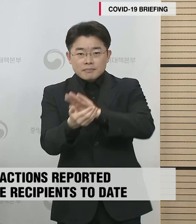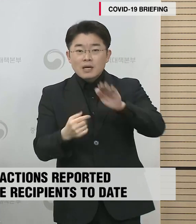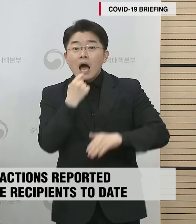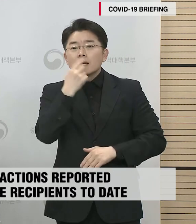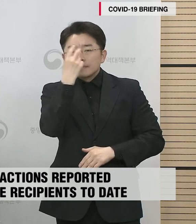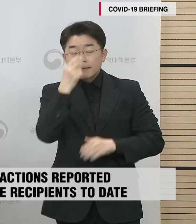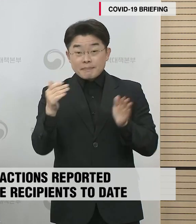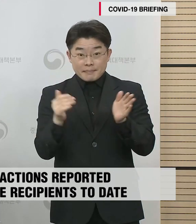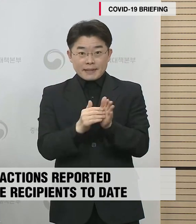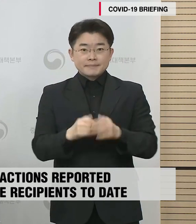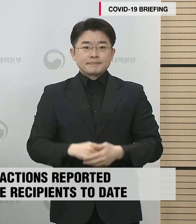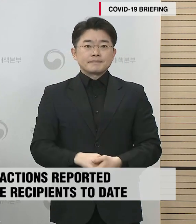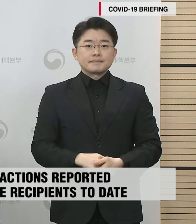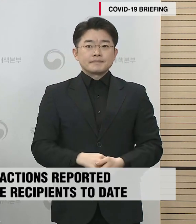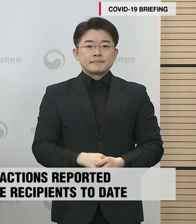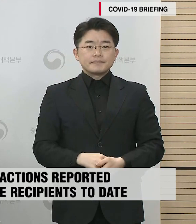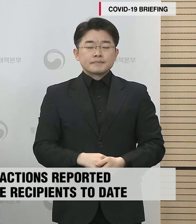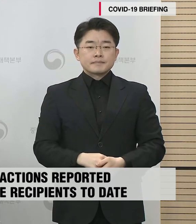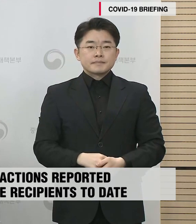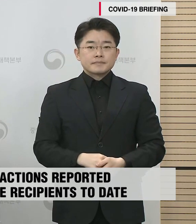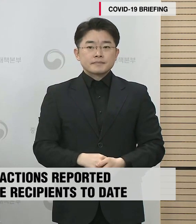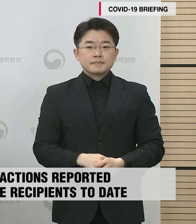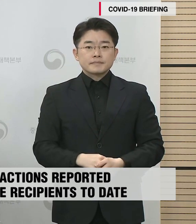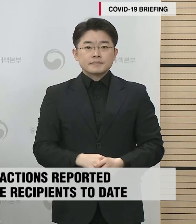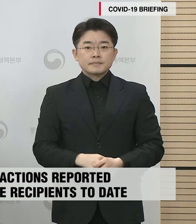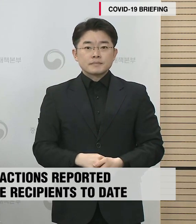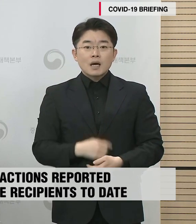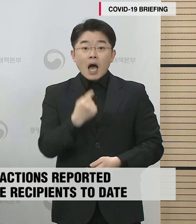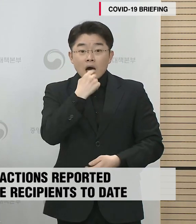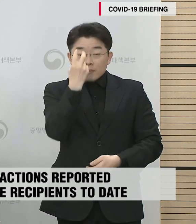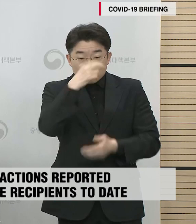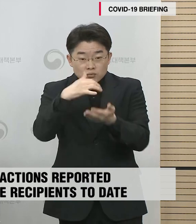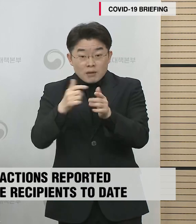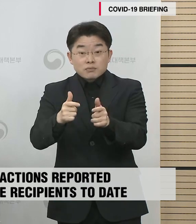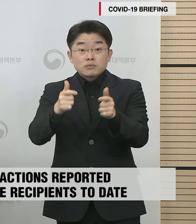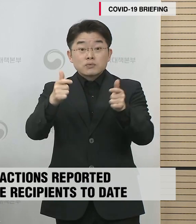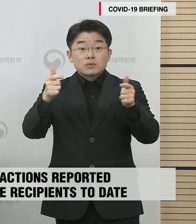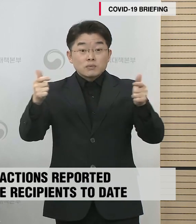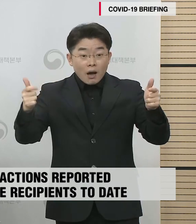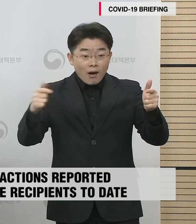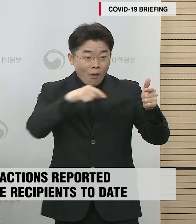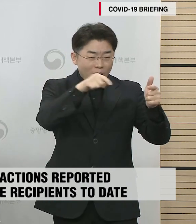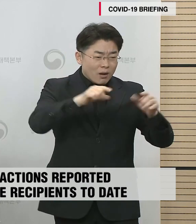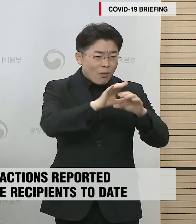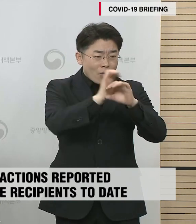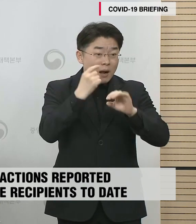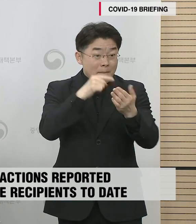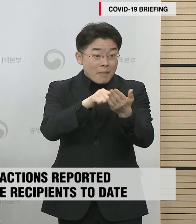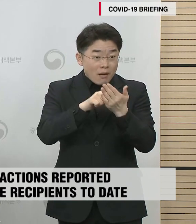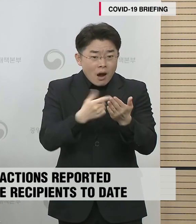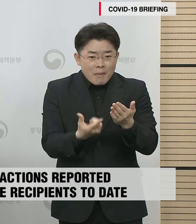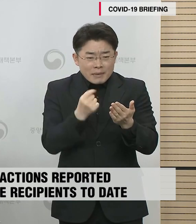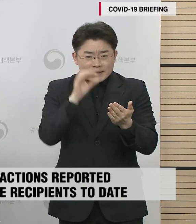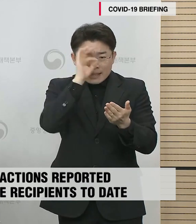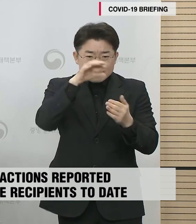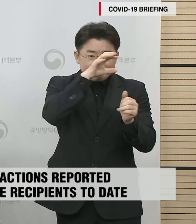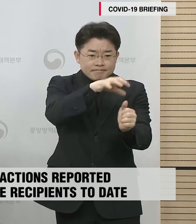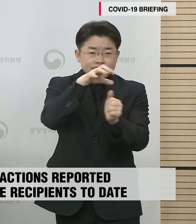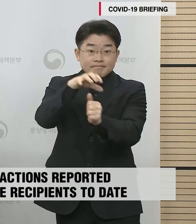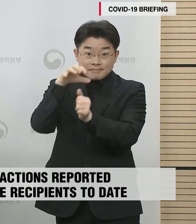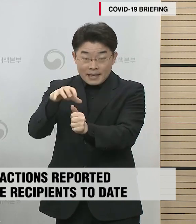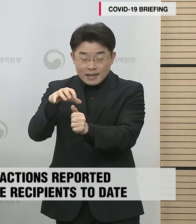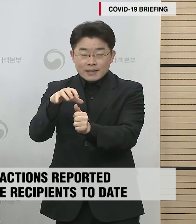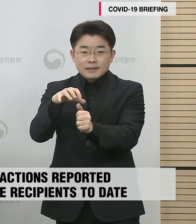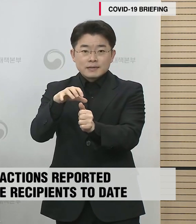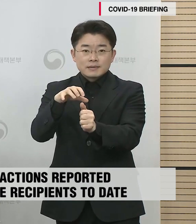these infections, we have carried out the preemptive testings. And by expanding the preemptive testings, we were